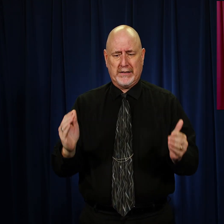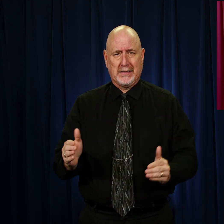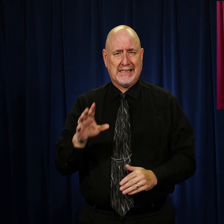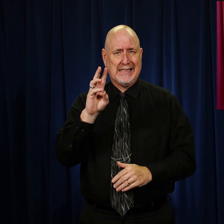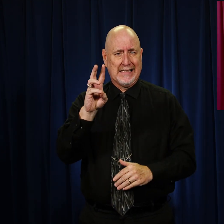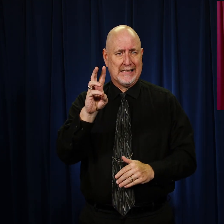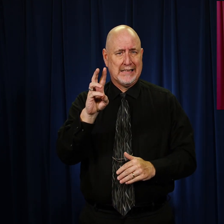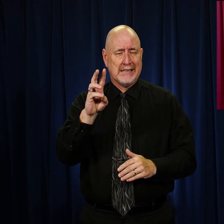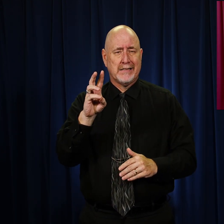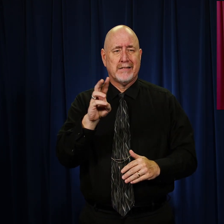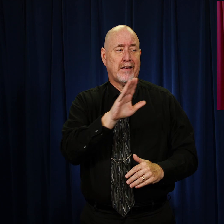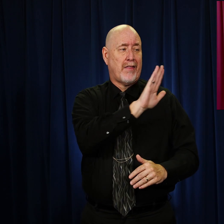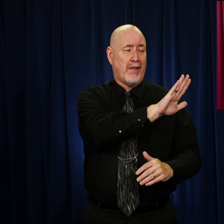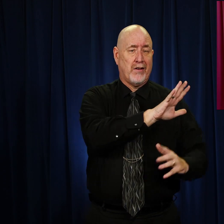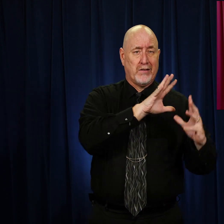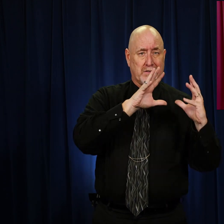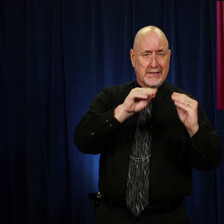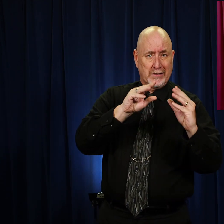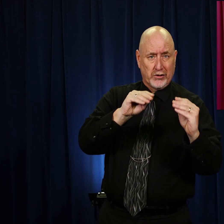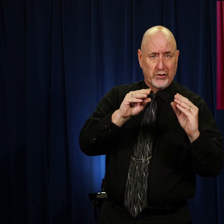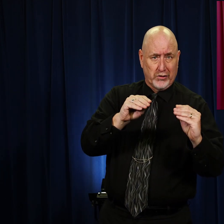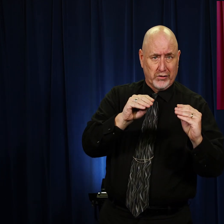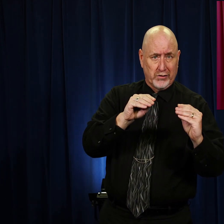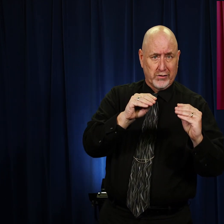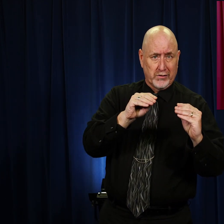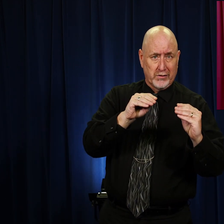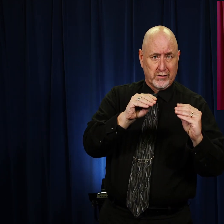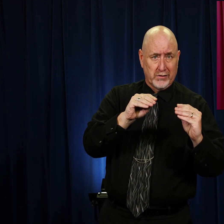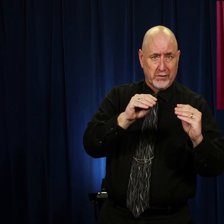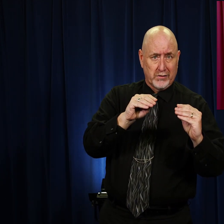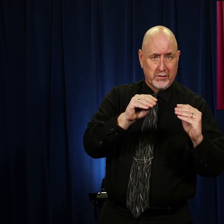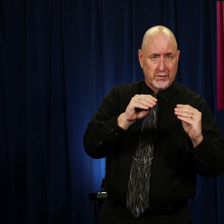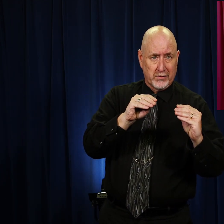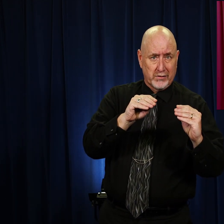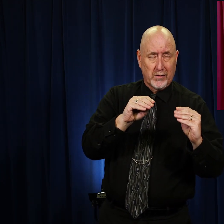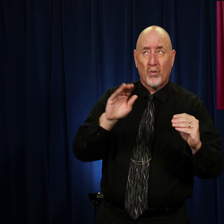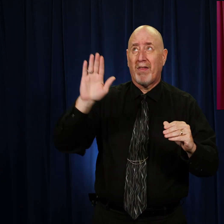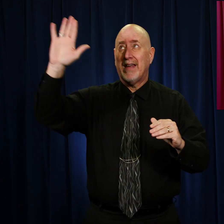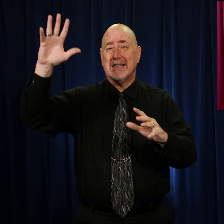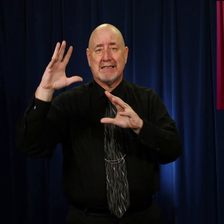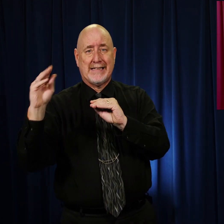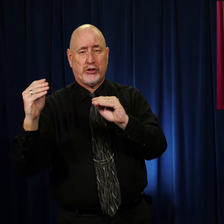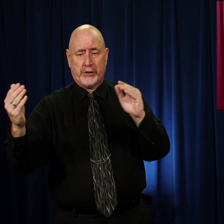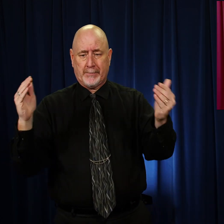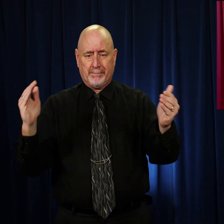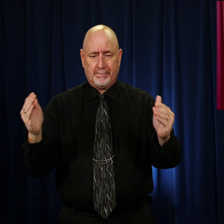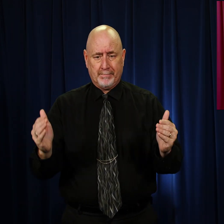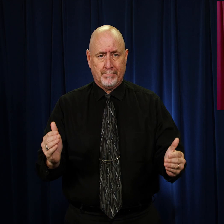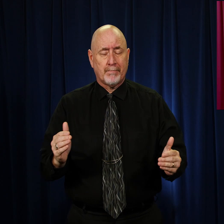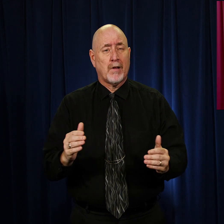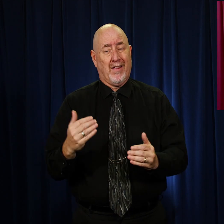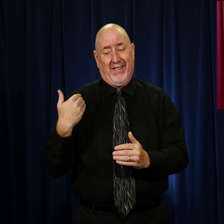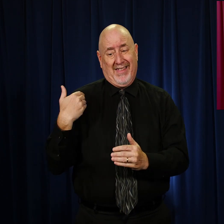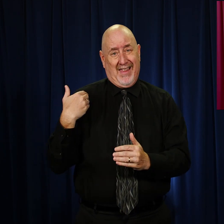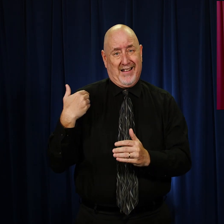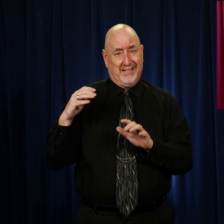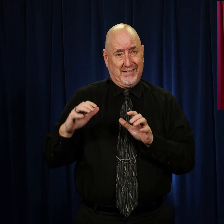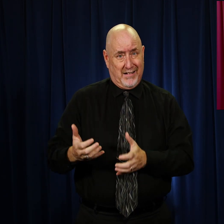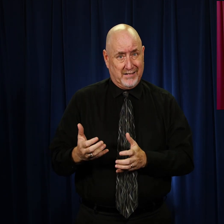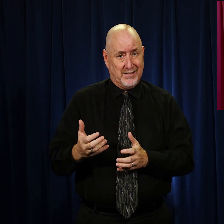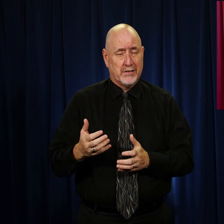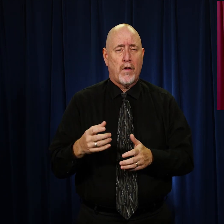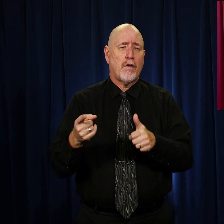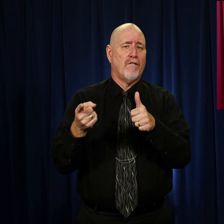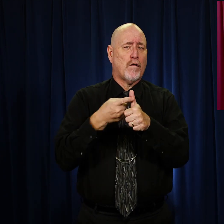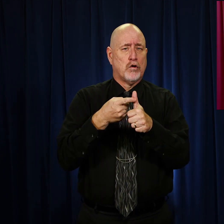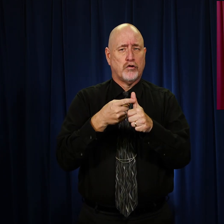contrasting the teachings of the scribes and Pharisees with his teaching. Now, in the last lesson, we talked about the